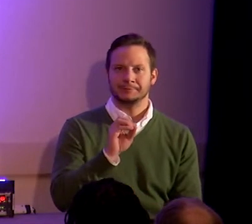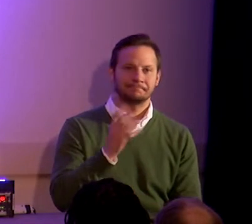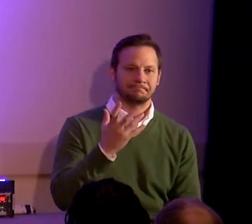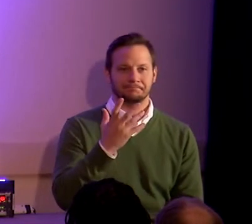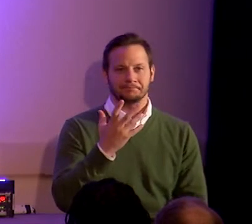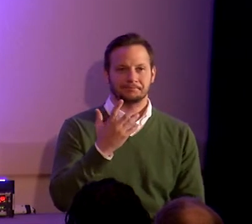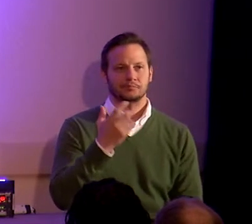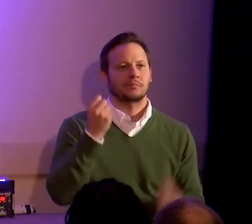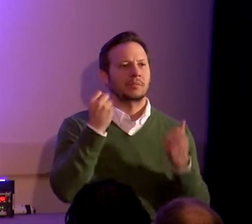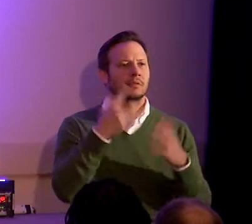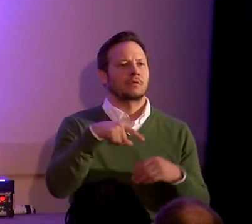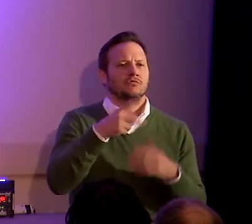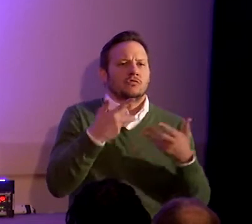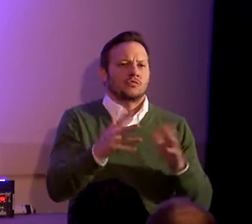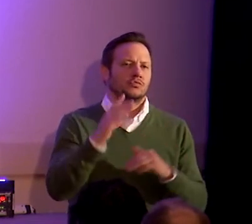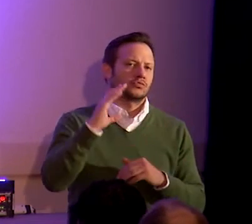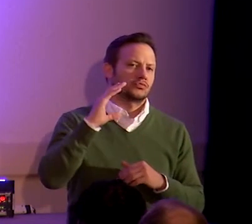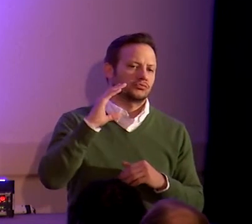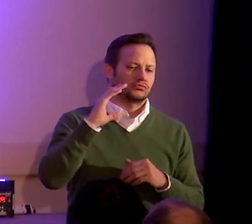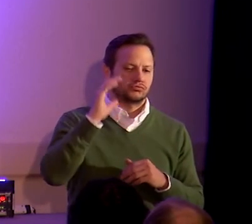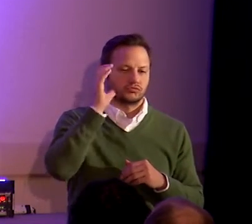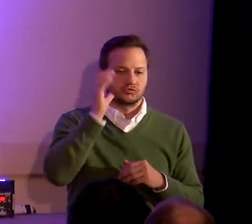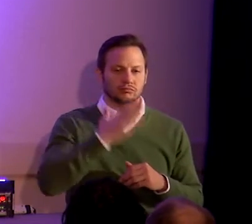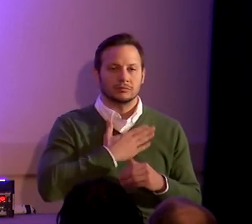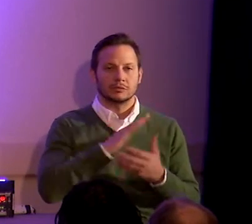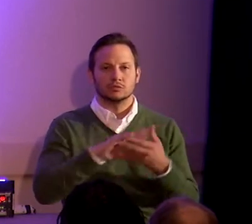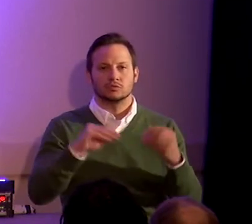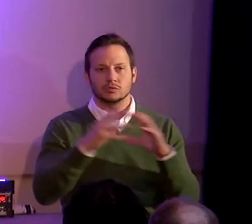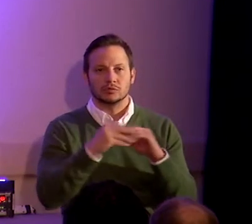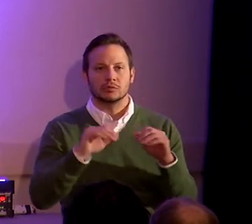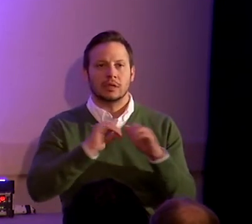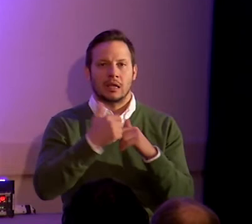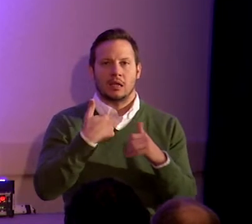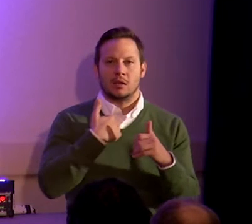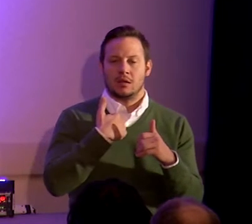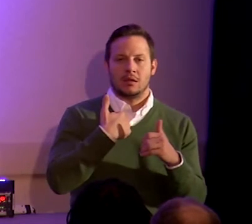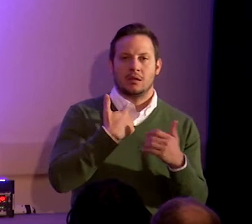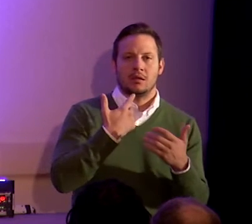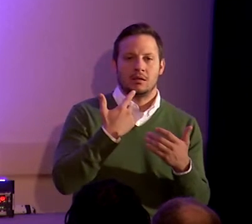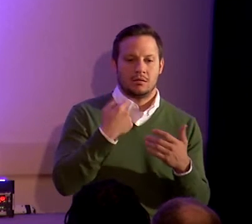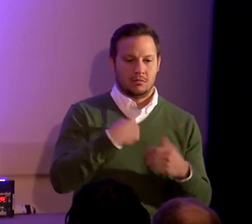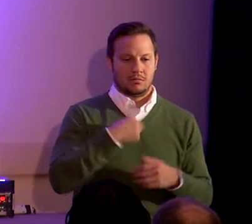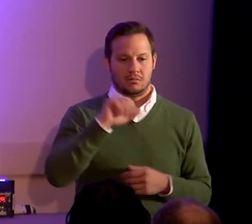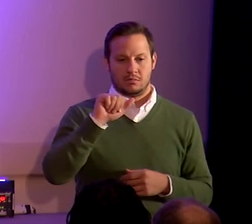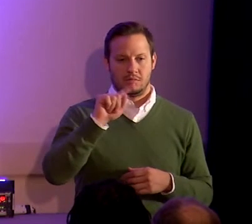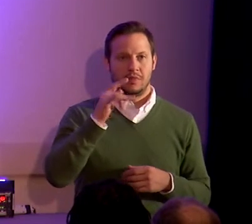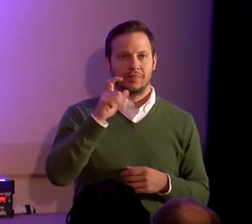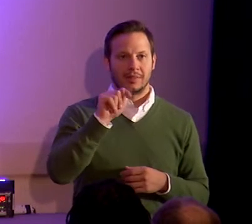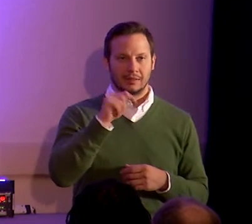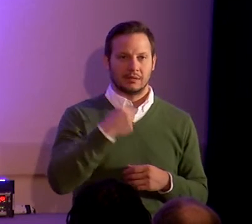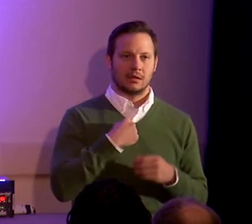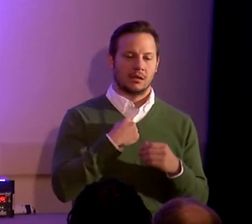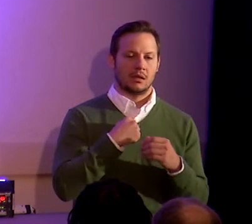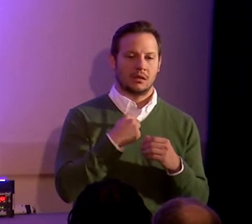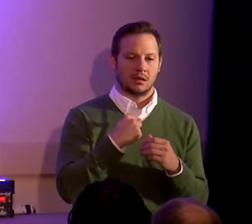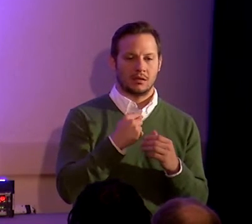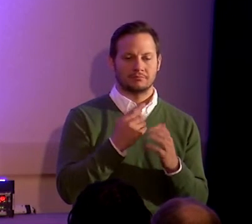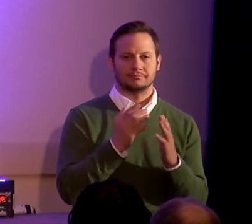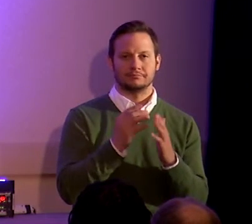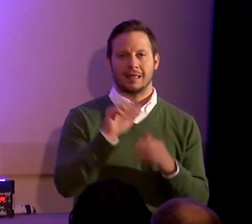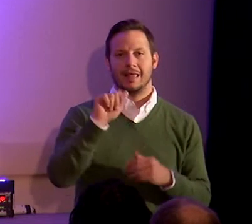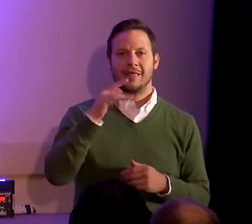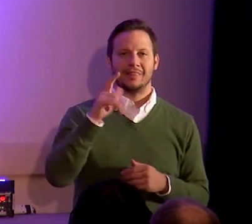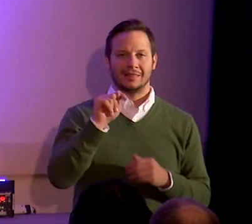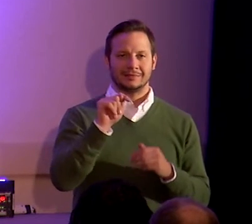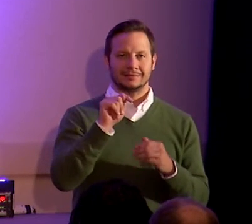So many of you have already heard the story of how I wandered into the media spotlight for giving an atheist invocation on the floor of the Arizona State House of